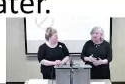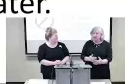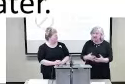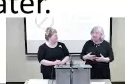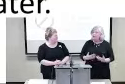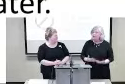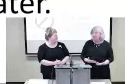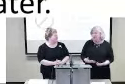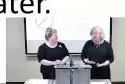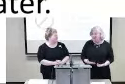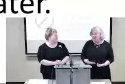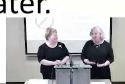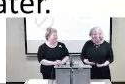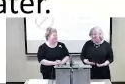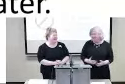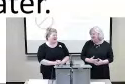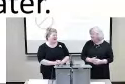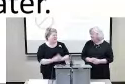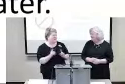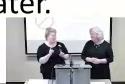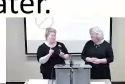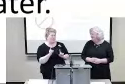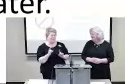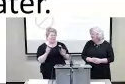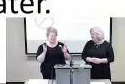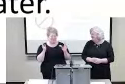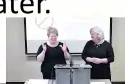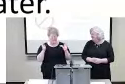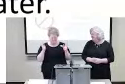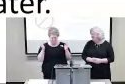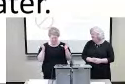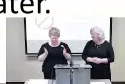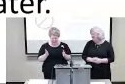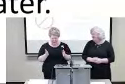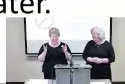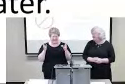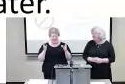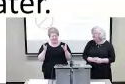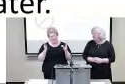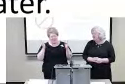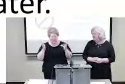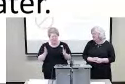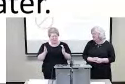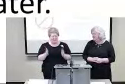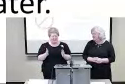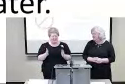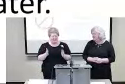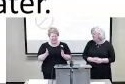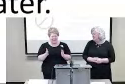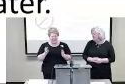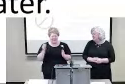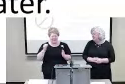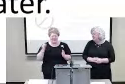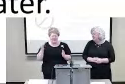you will do it in the order in which it needs to be done i use this one when i'm trying to be real quiet and have my private quiet